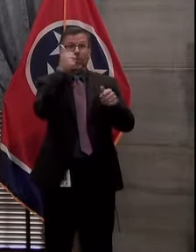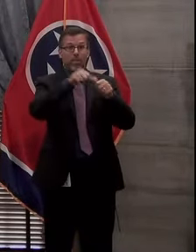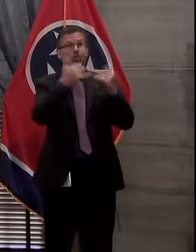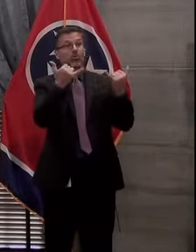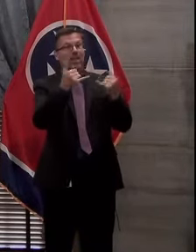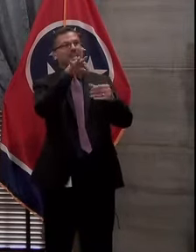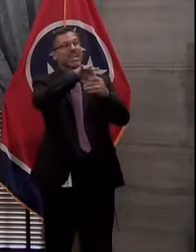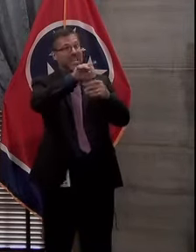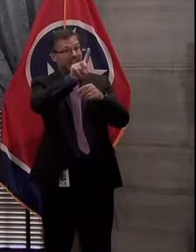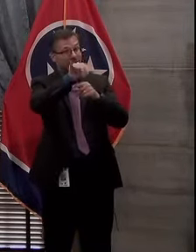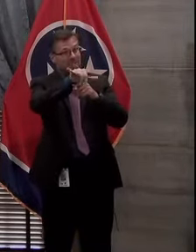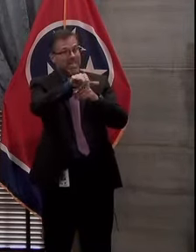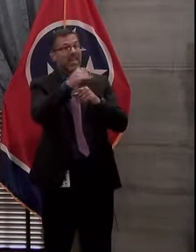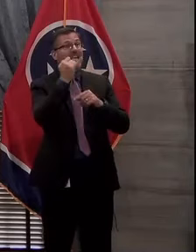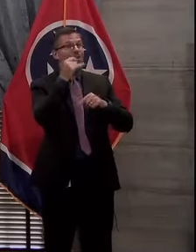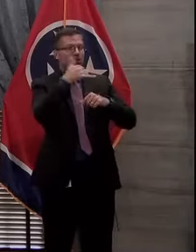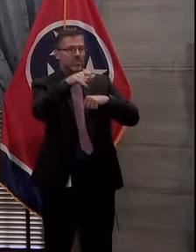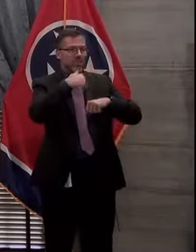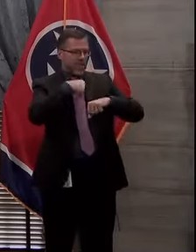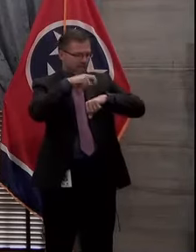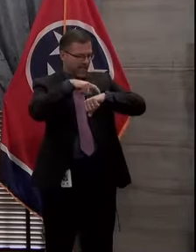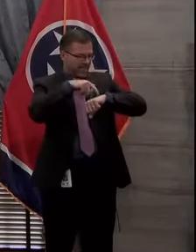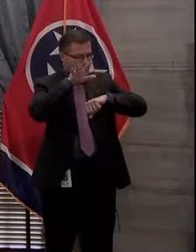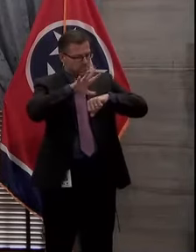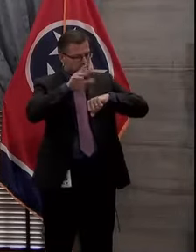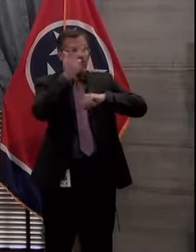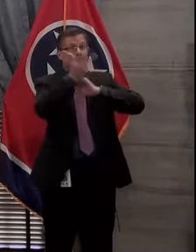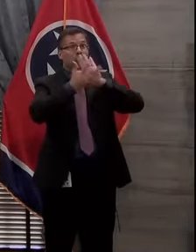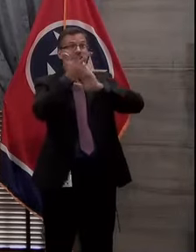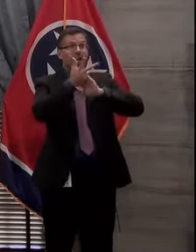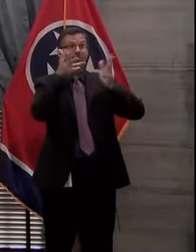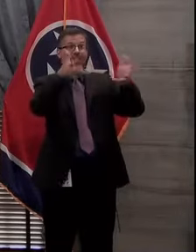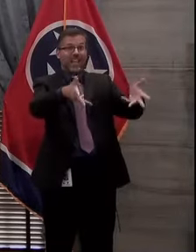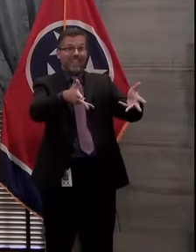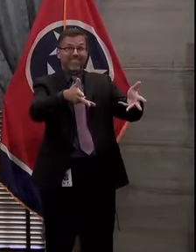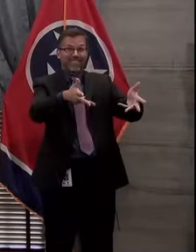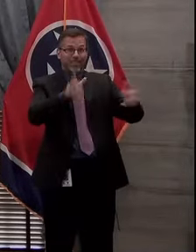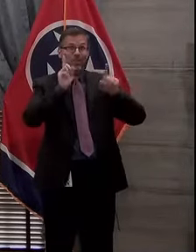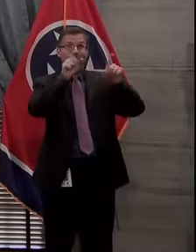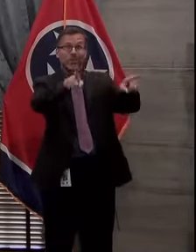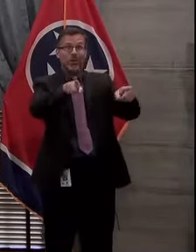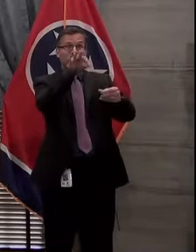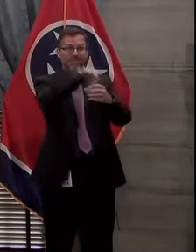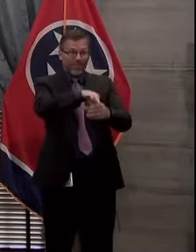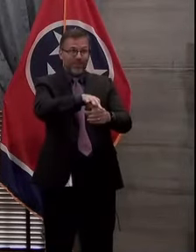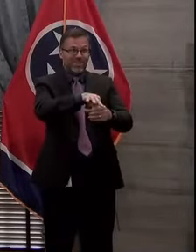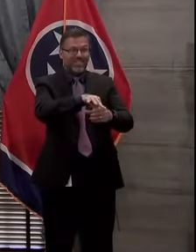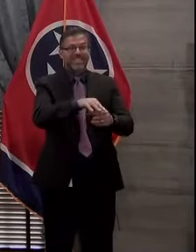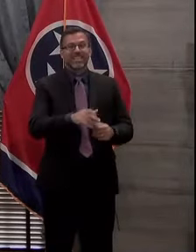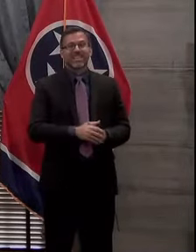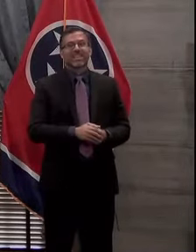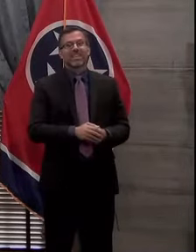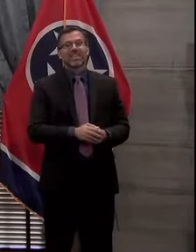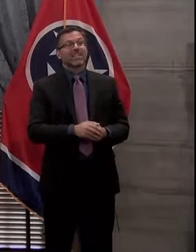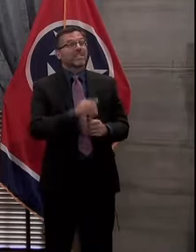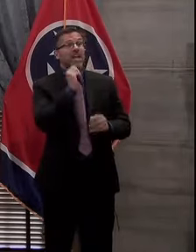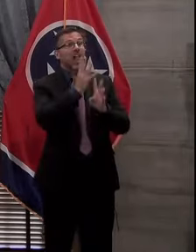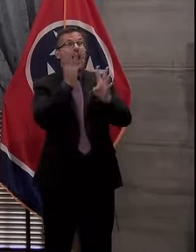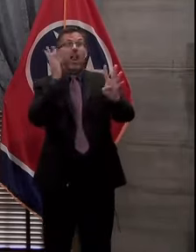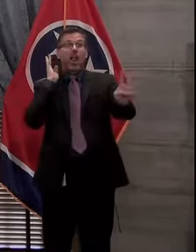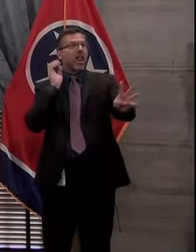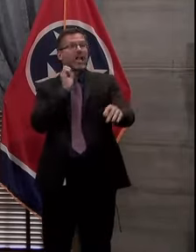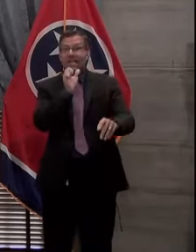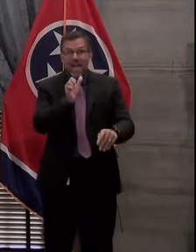is election day. If you still have, looks like 3 hours or so to get out to the polls. There are not long lines,